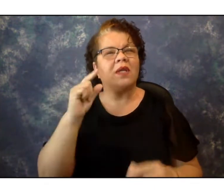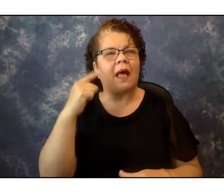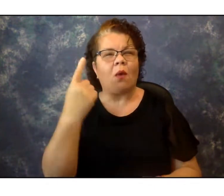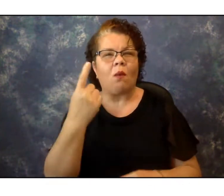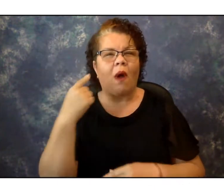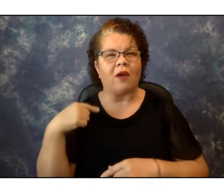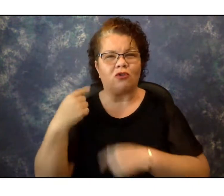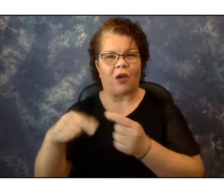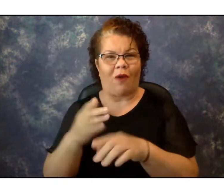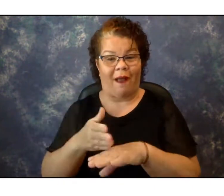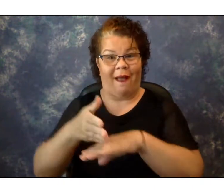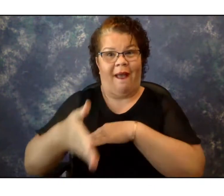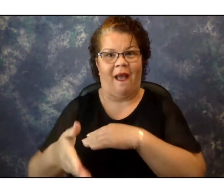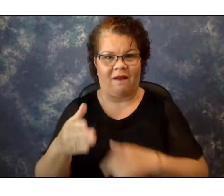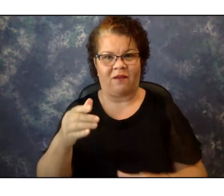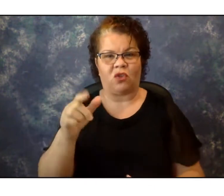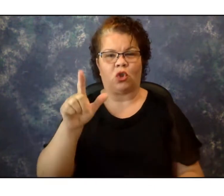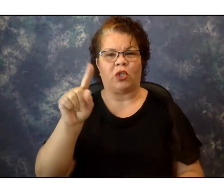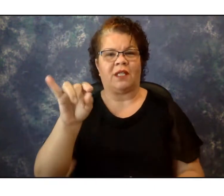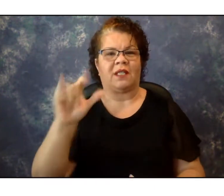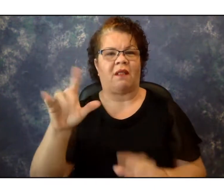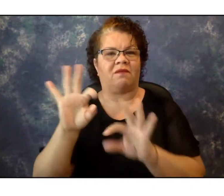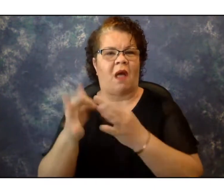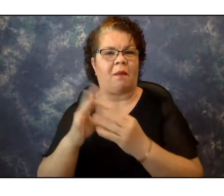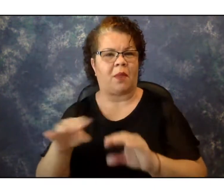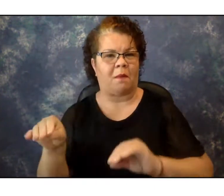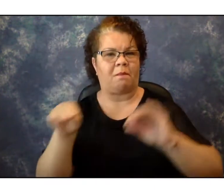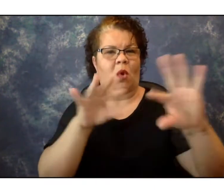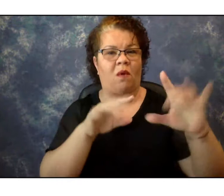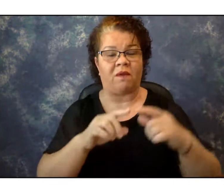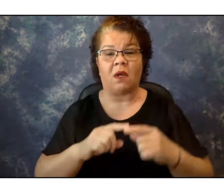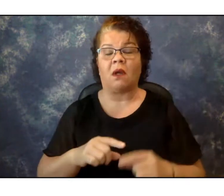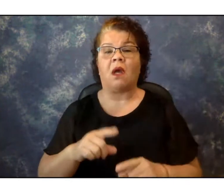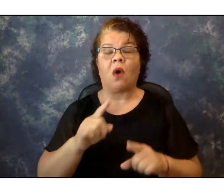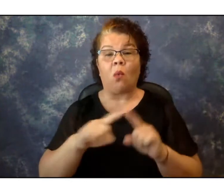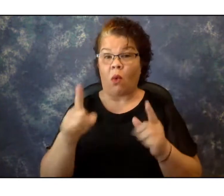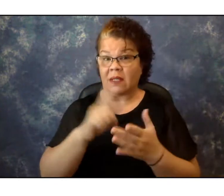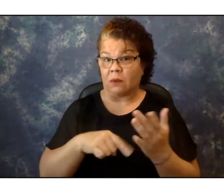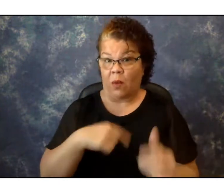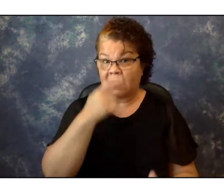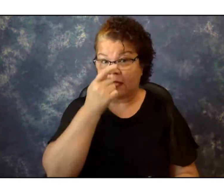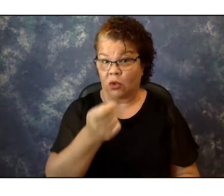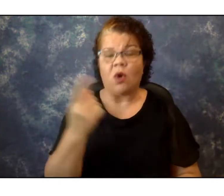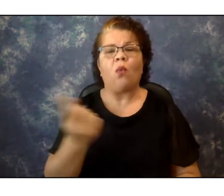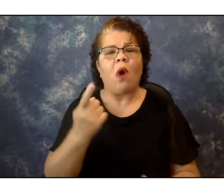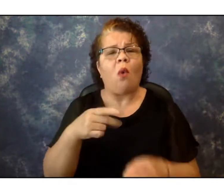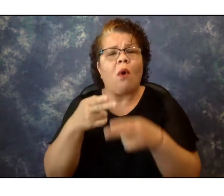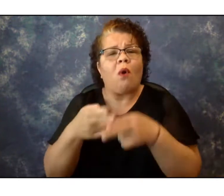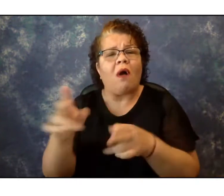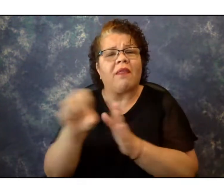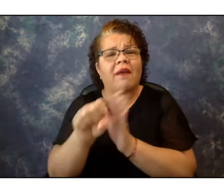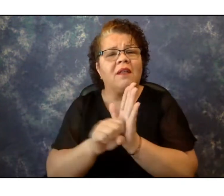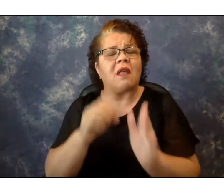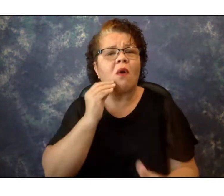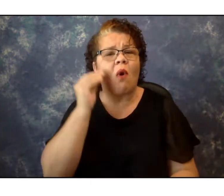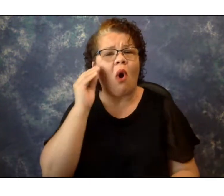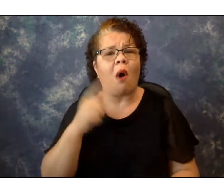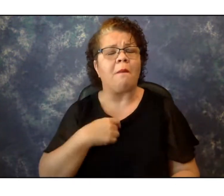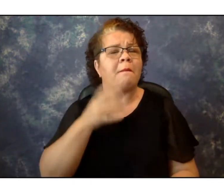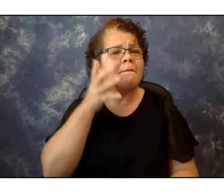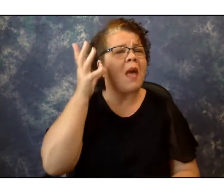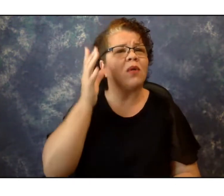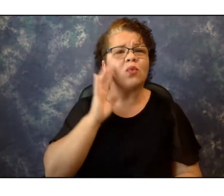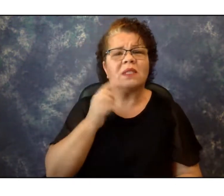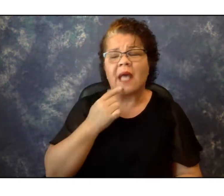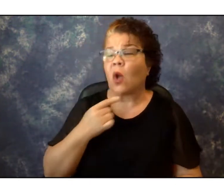Tills did. And I think that what's interesting is we always called it home. My parents would say, "We're going to go home," and so